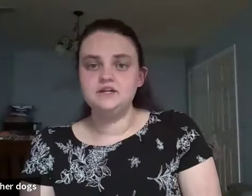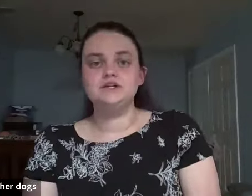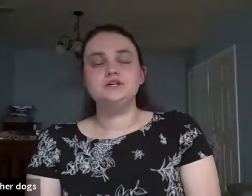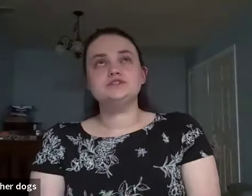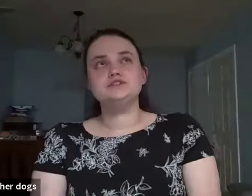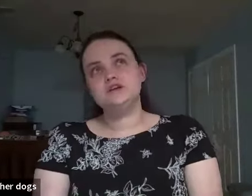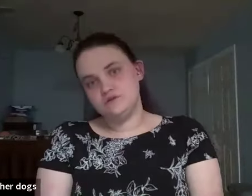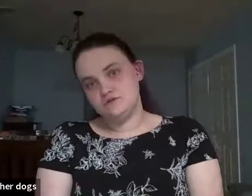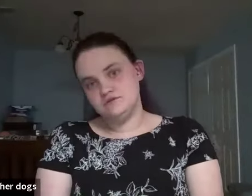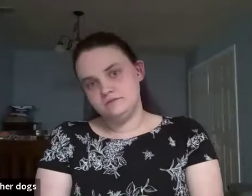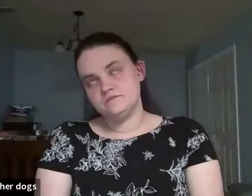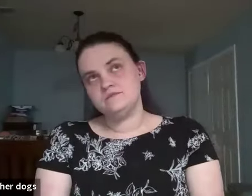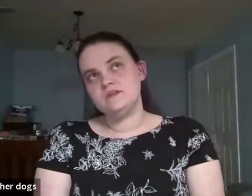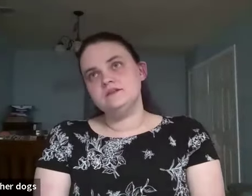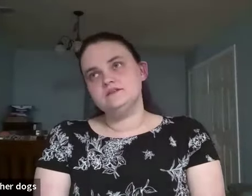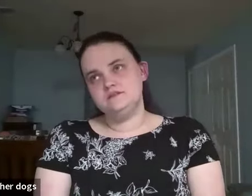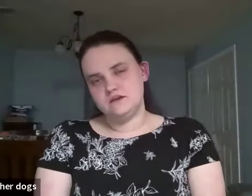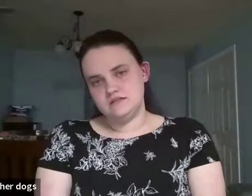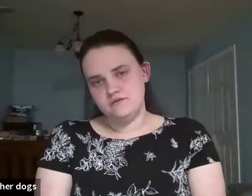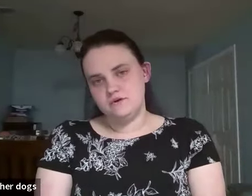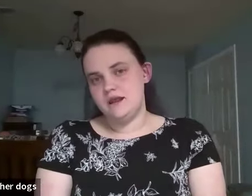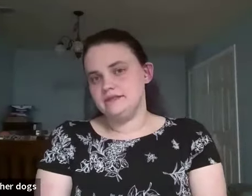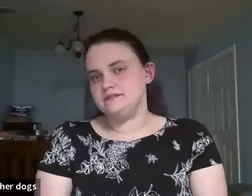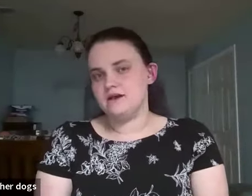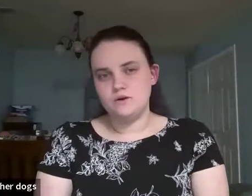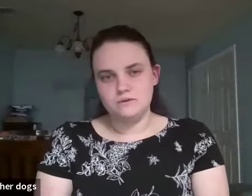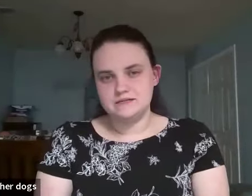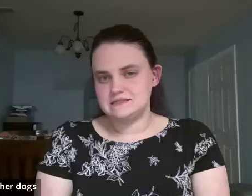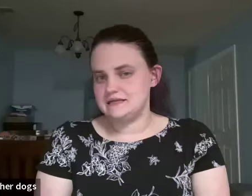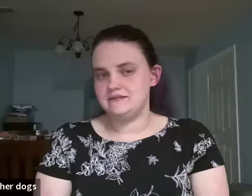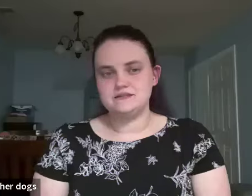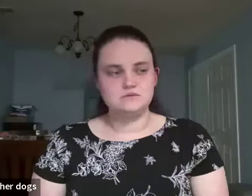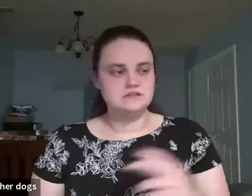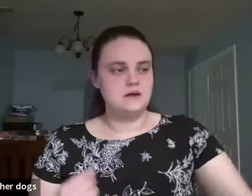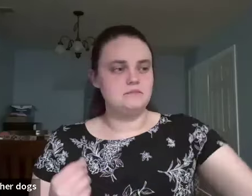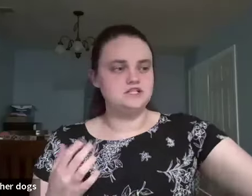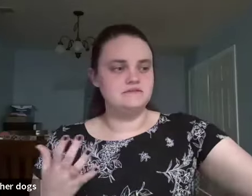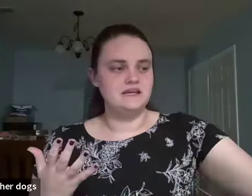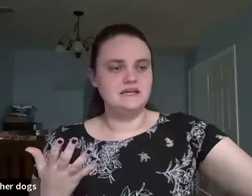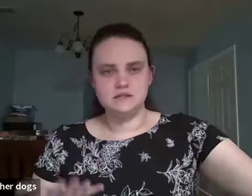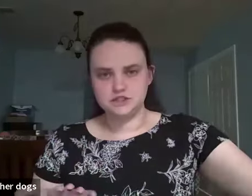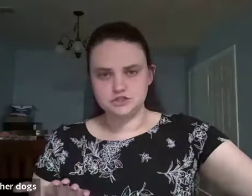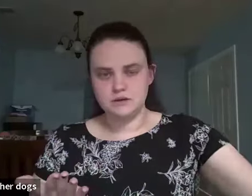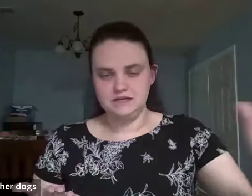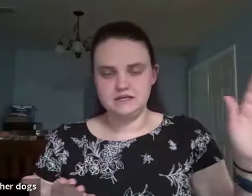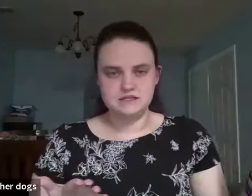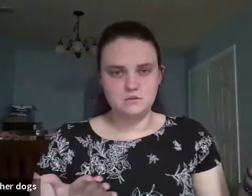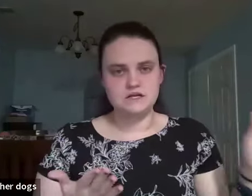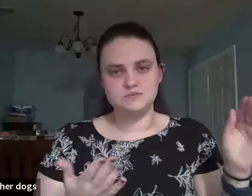Um, two does have one. It's not always, again, this one's not much of a English, I mean, ASL one is more